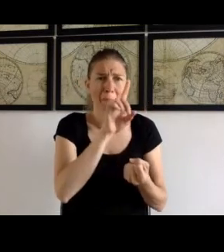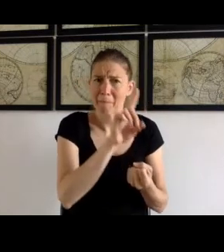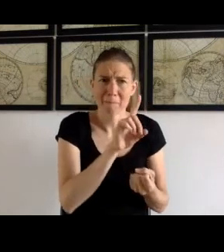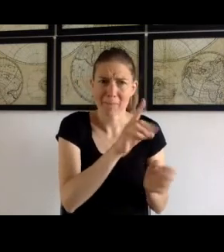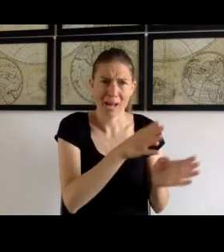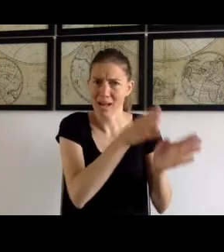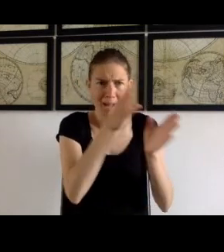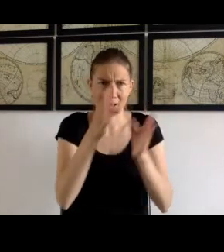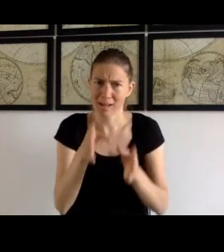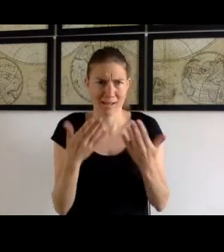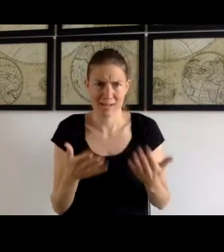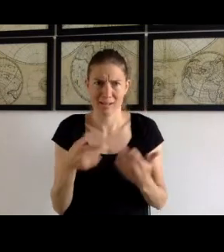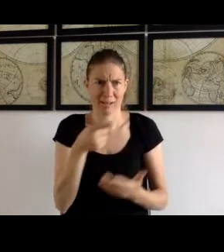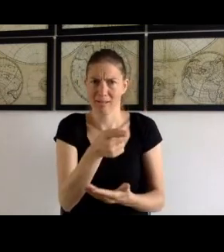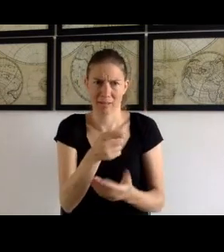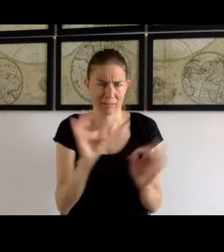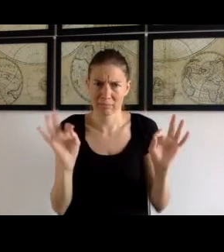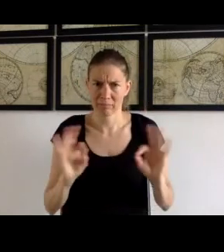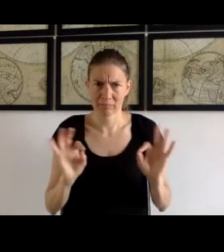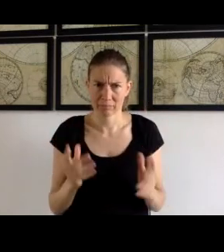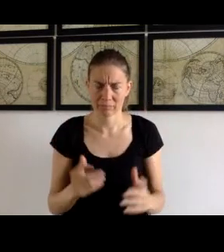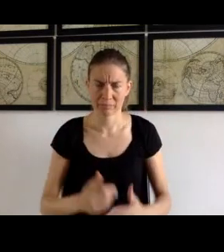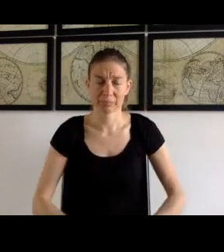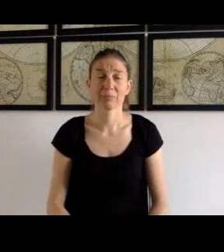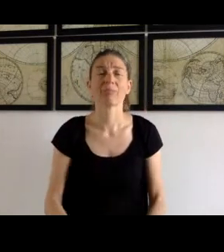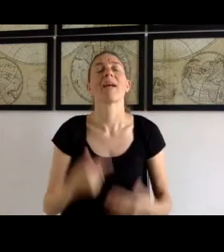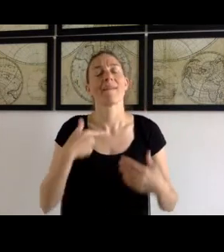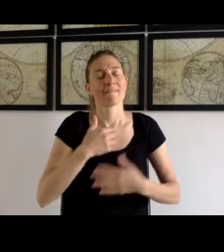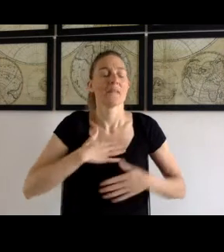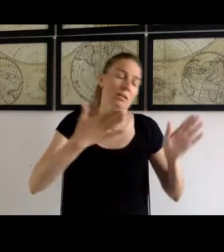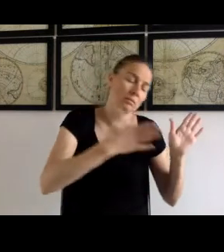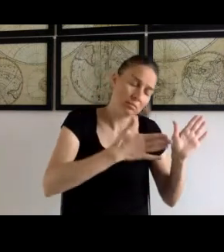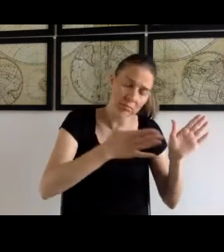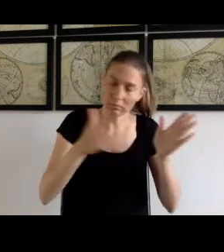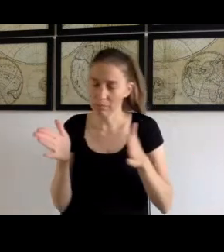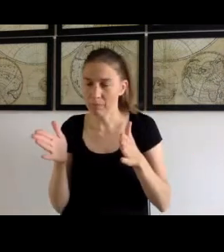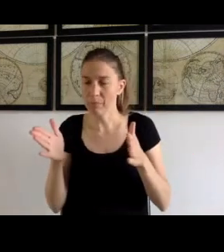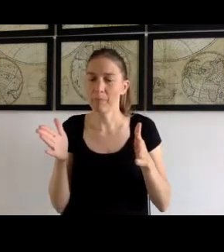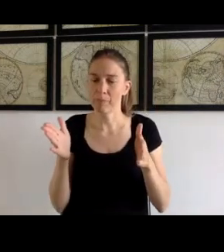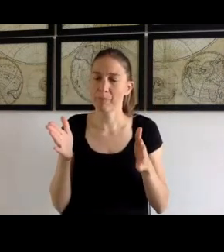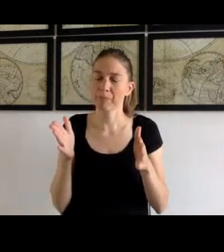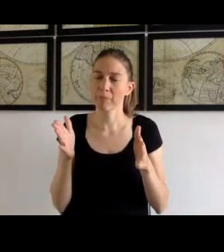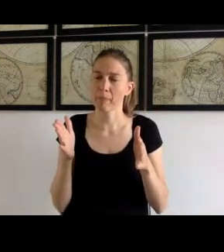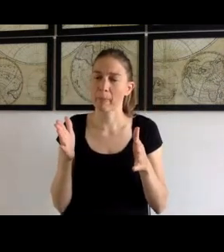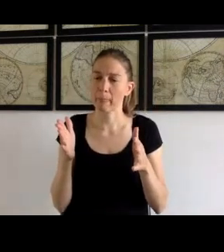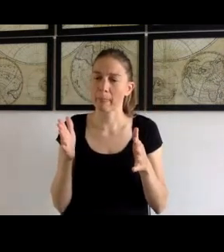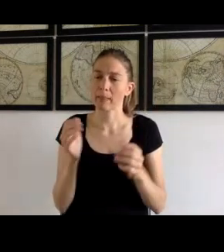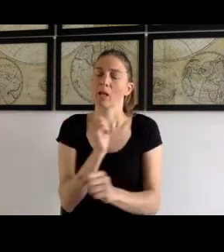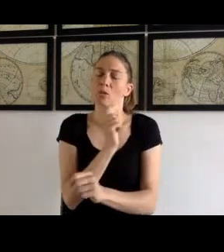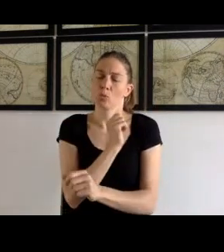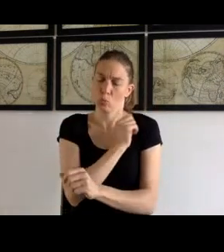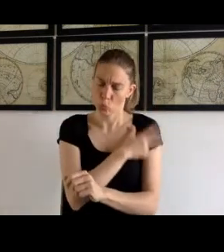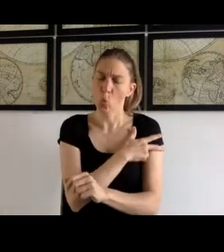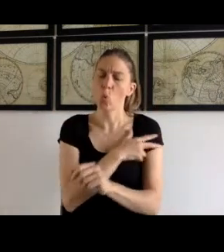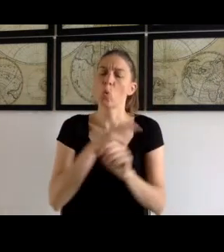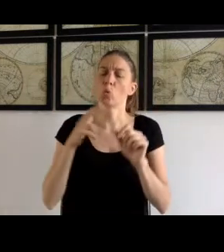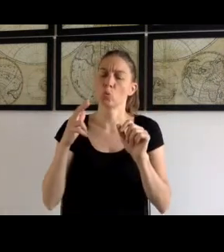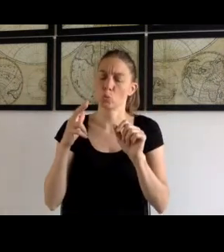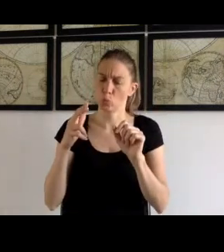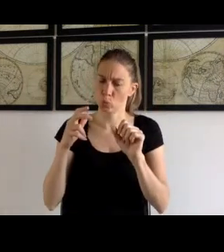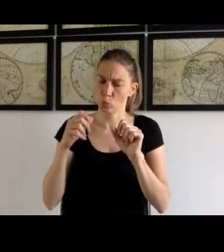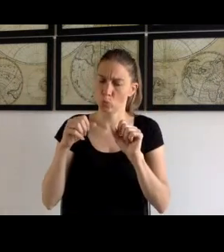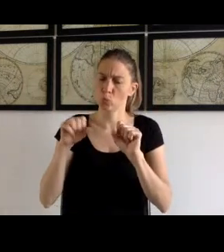a social protection scheme that are based practically on old vision to a